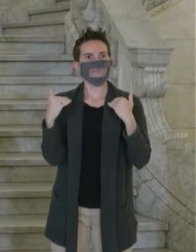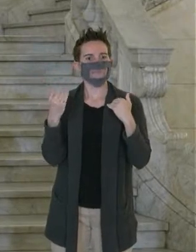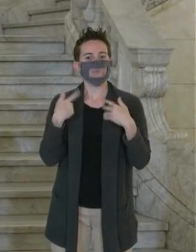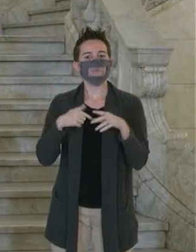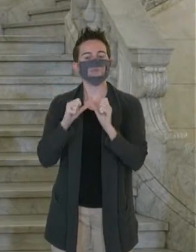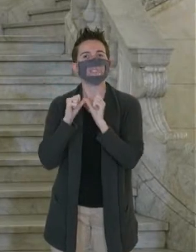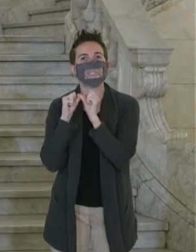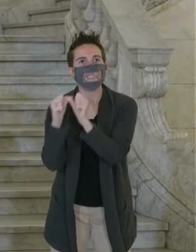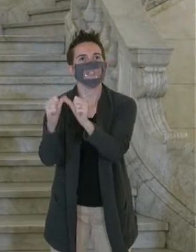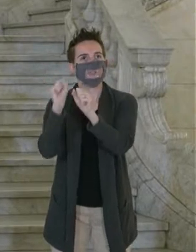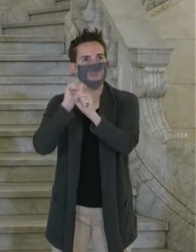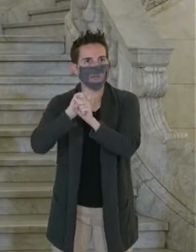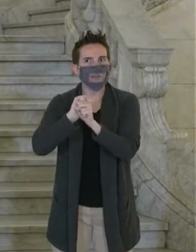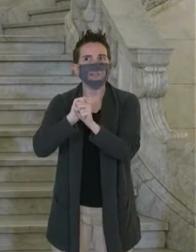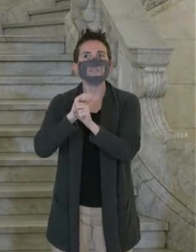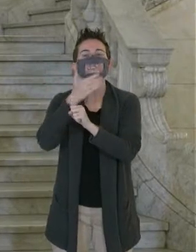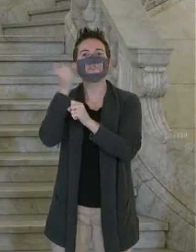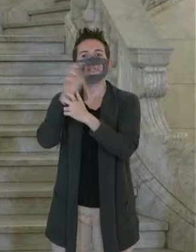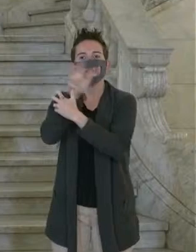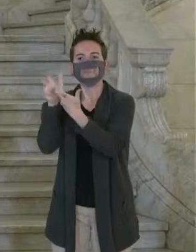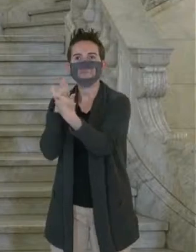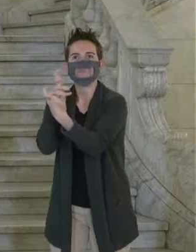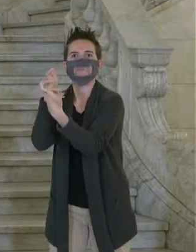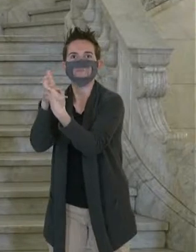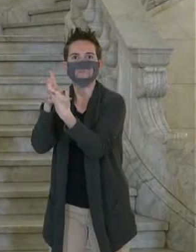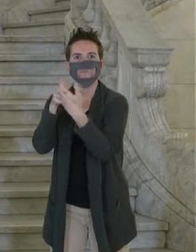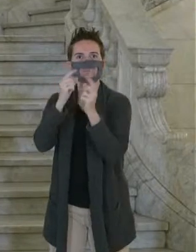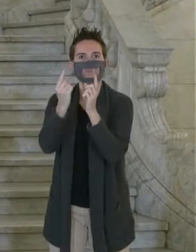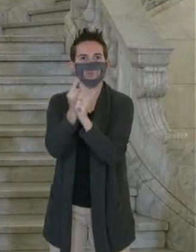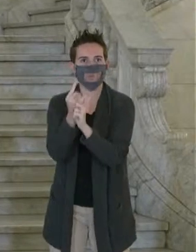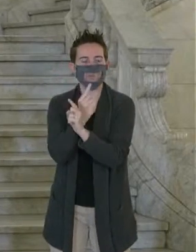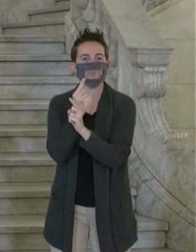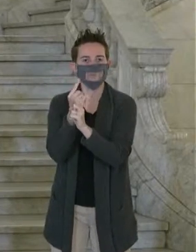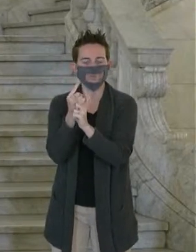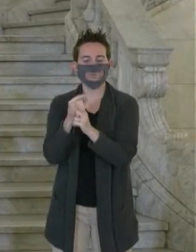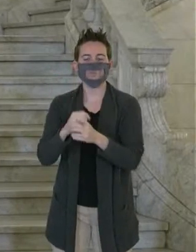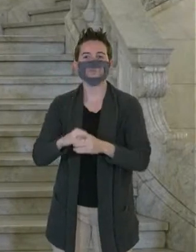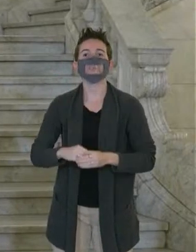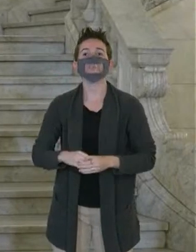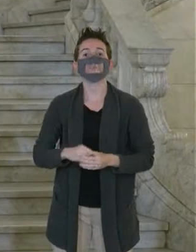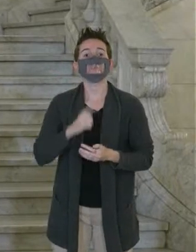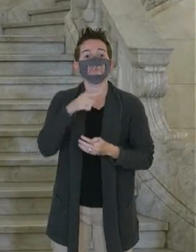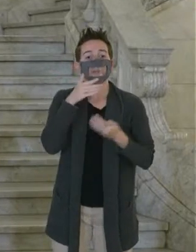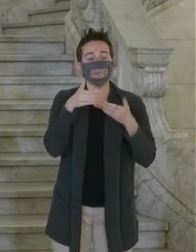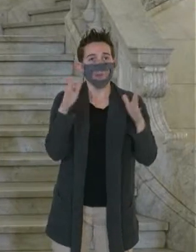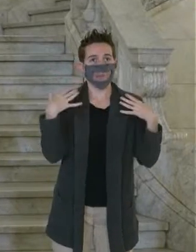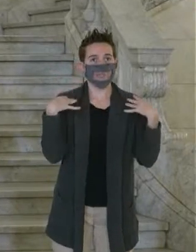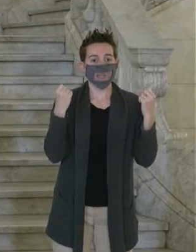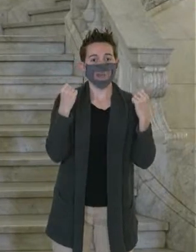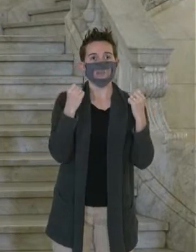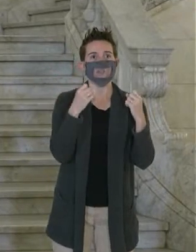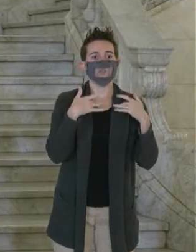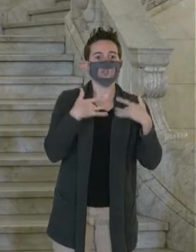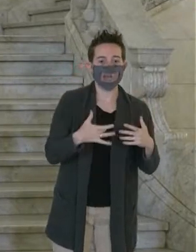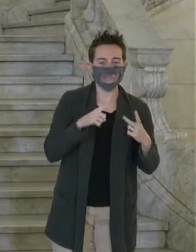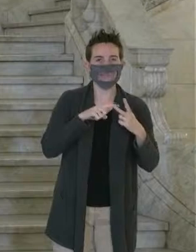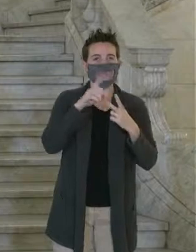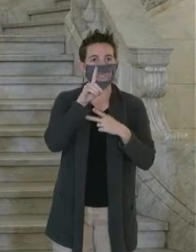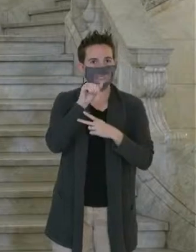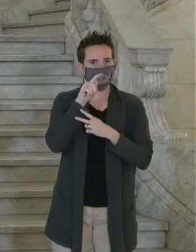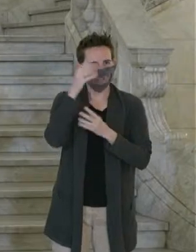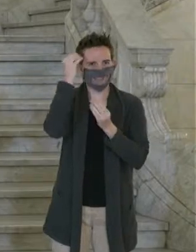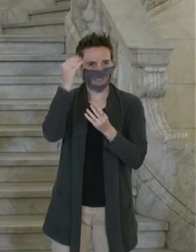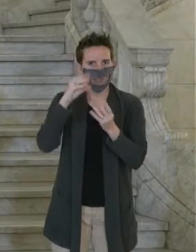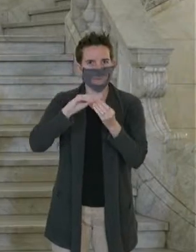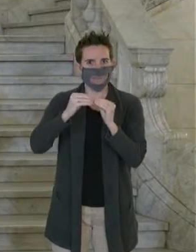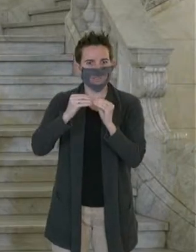our efforts to better align our mitigation efforts. Public health trends and data revealed